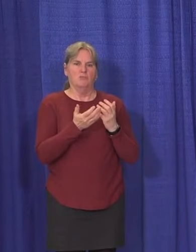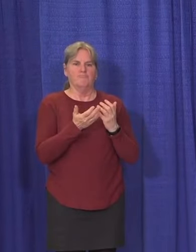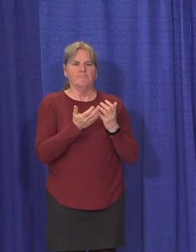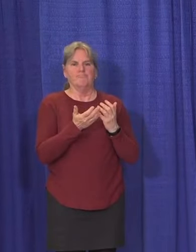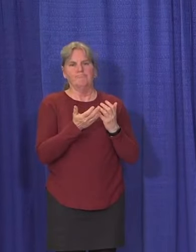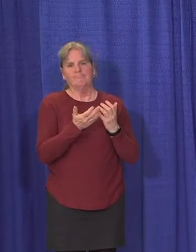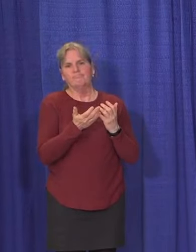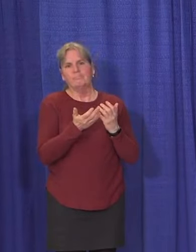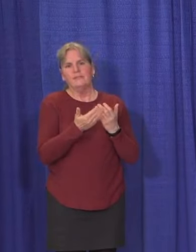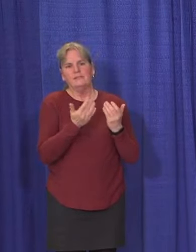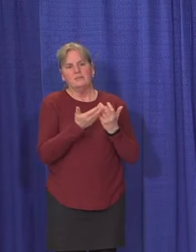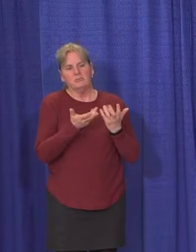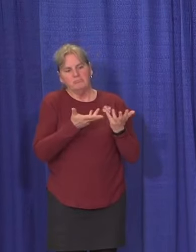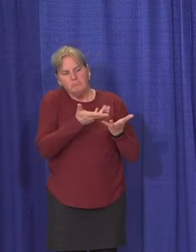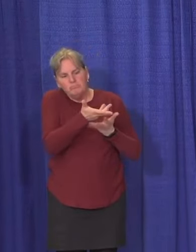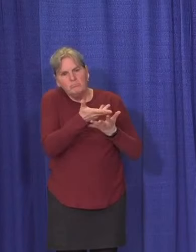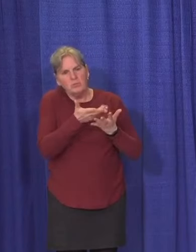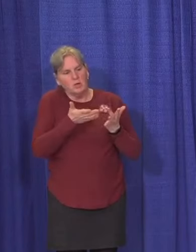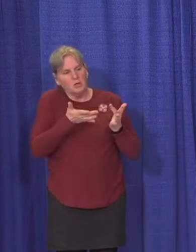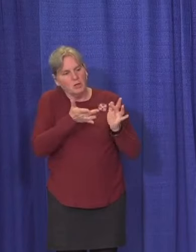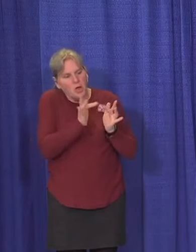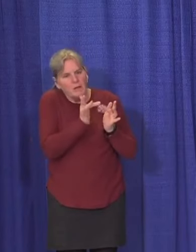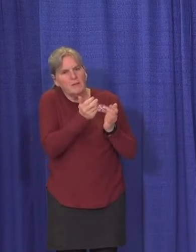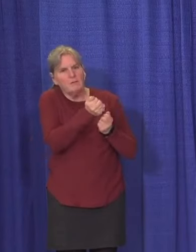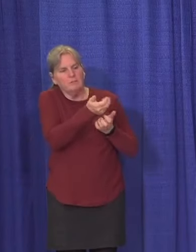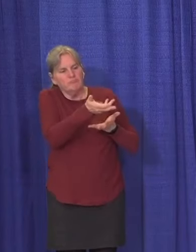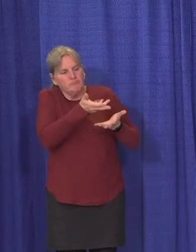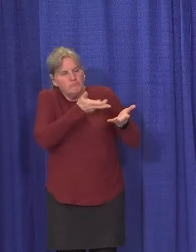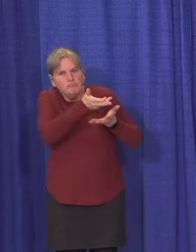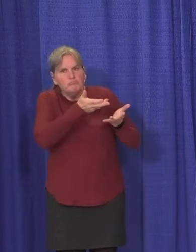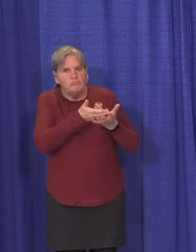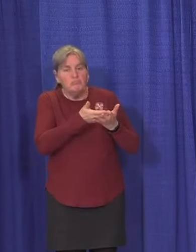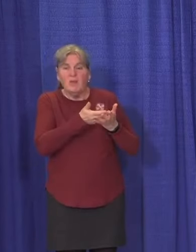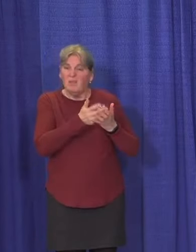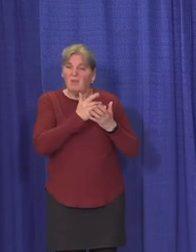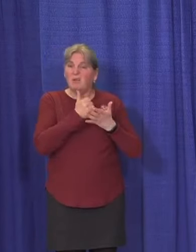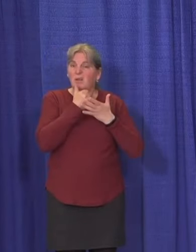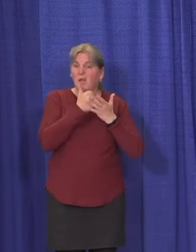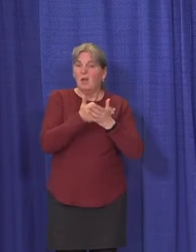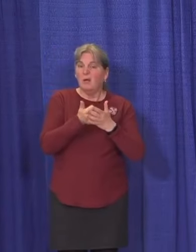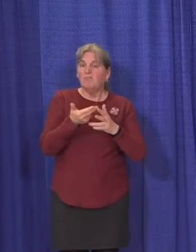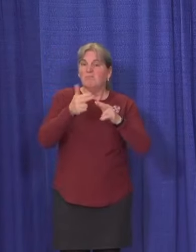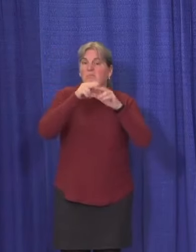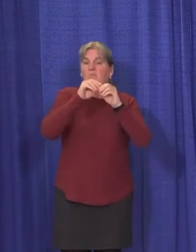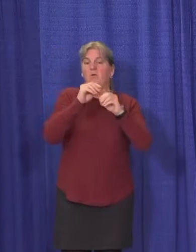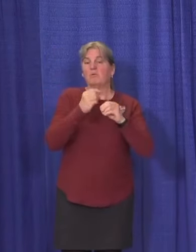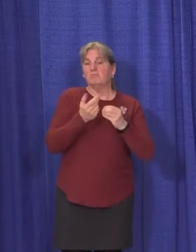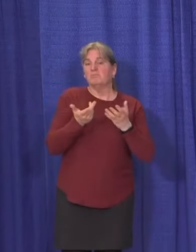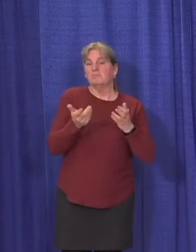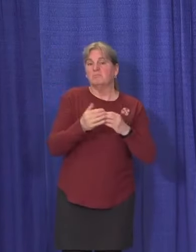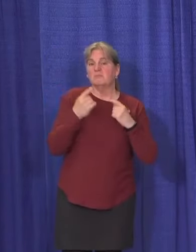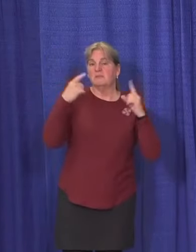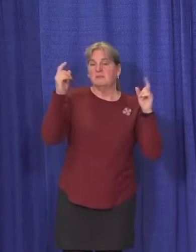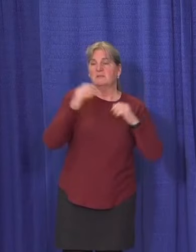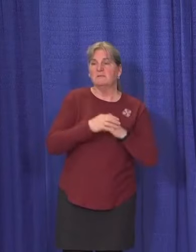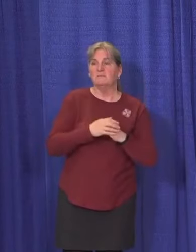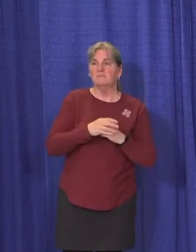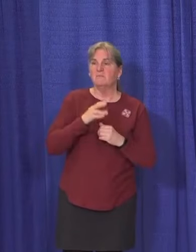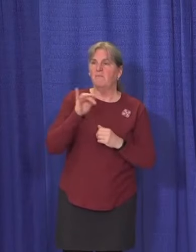we are working together to make progress, and it's making a difference. Do you have another question, Jackie?